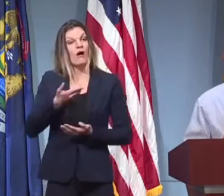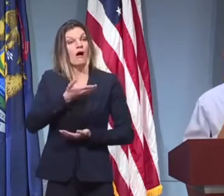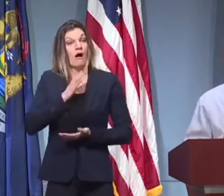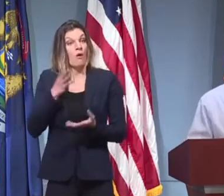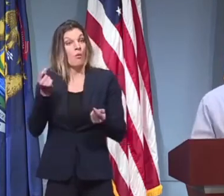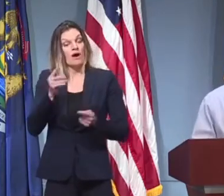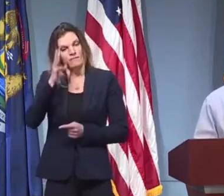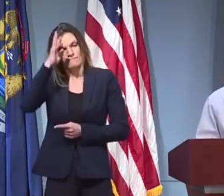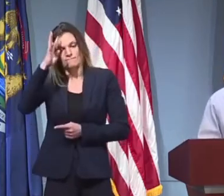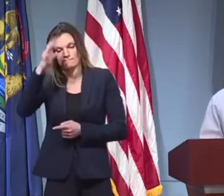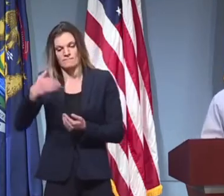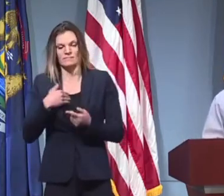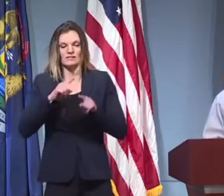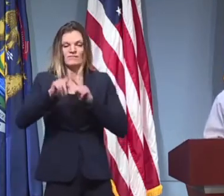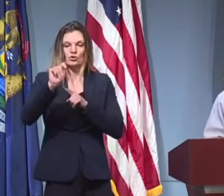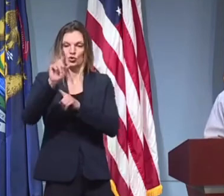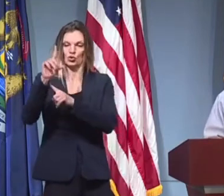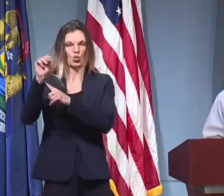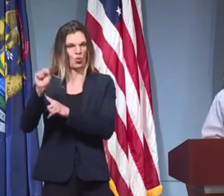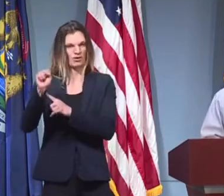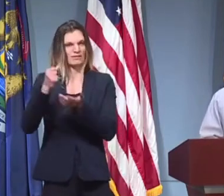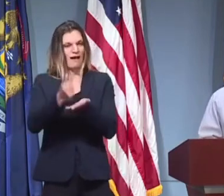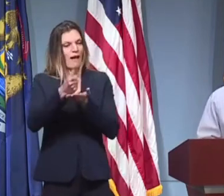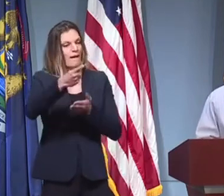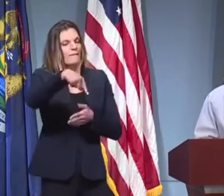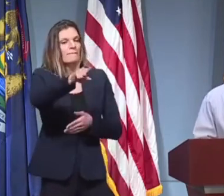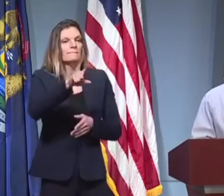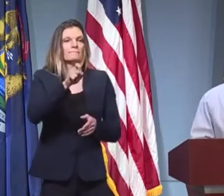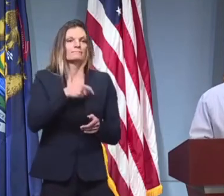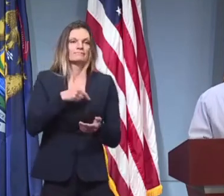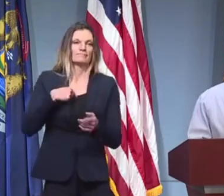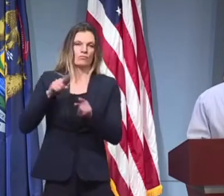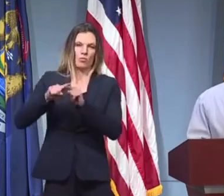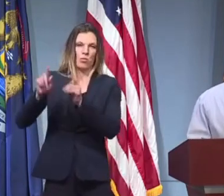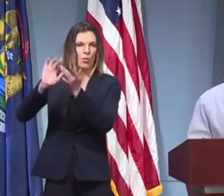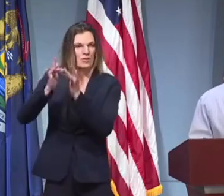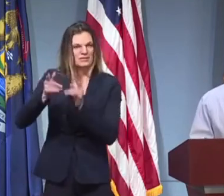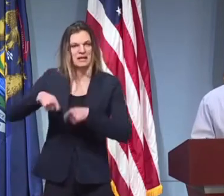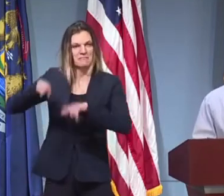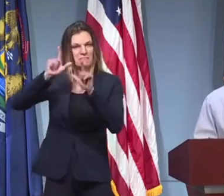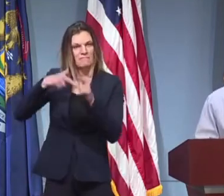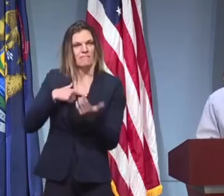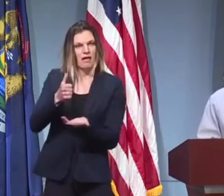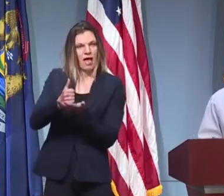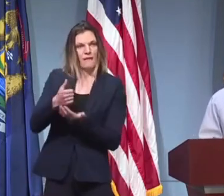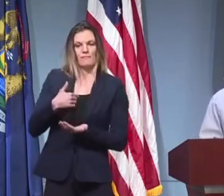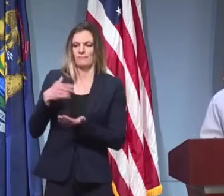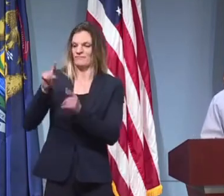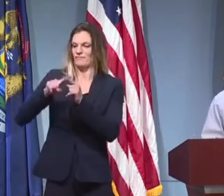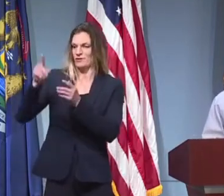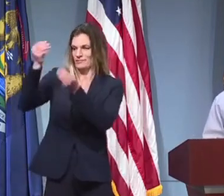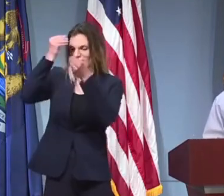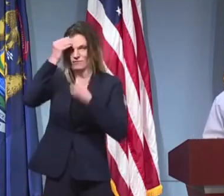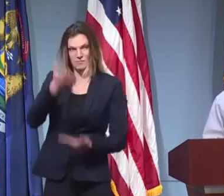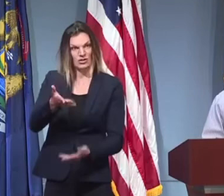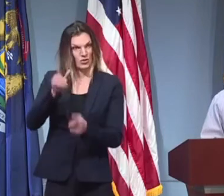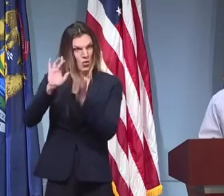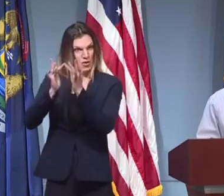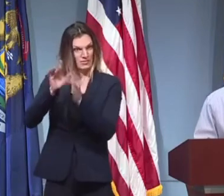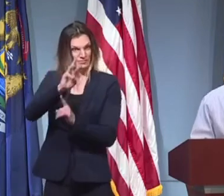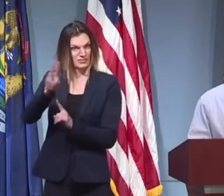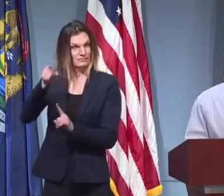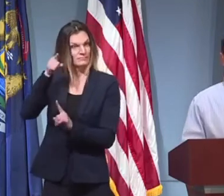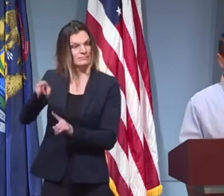as we re-engage our economy. Recently, MIOSHA launched COVID Workplace Safety, which is a site dedicated to providing